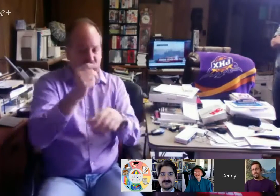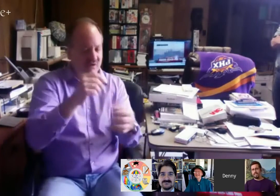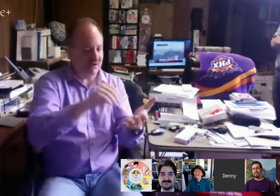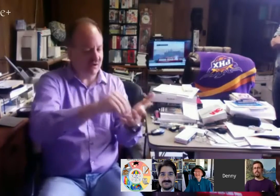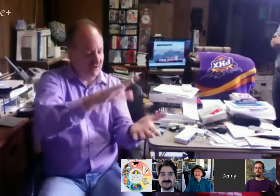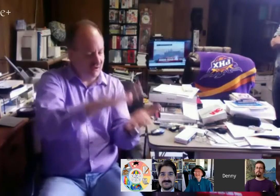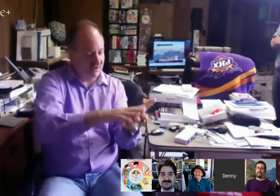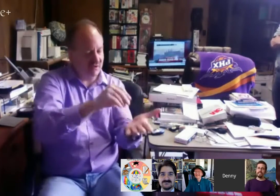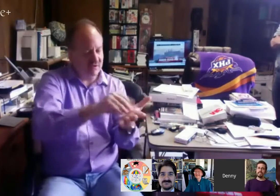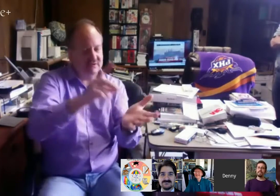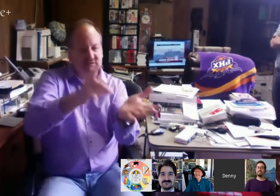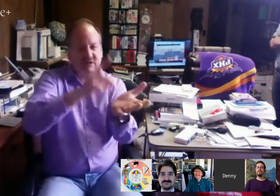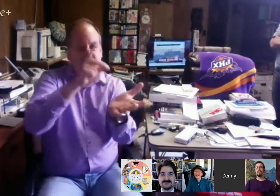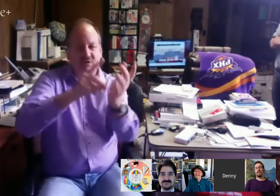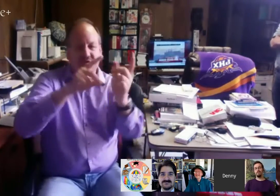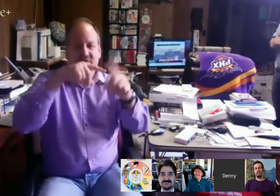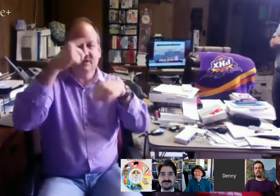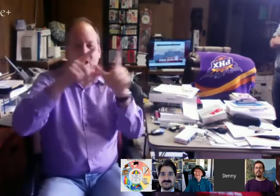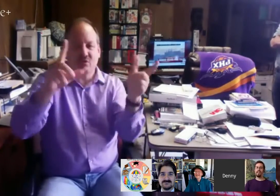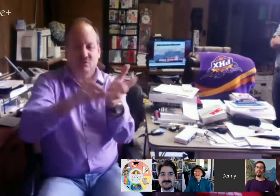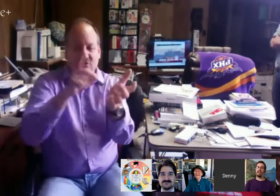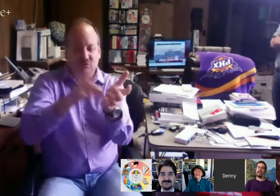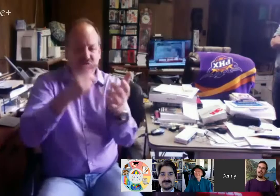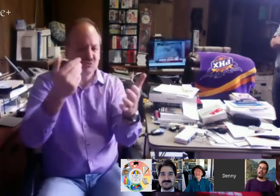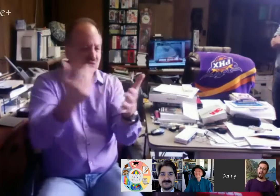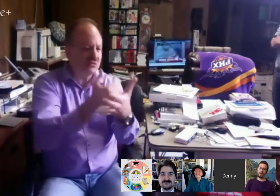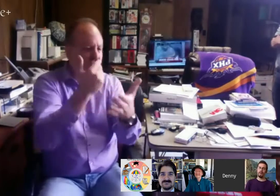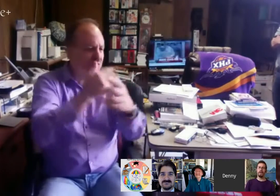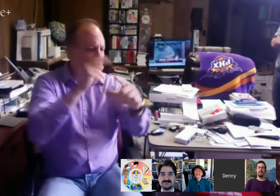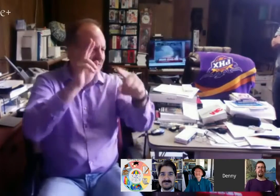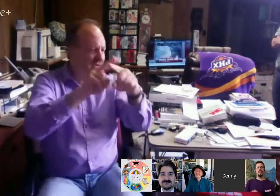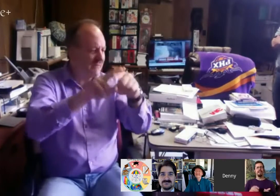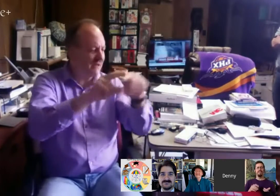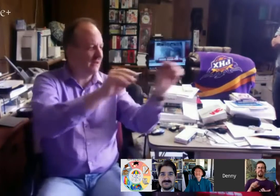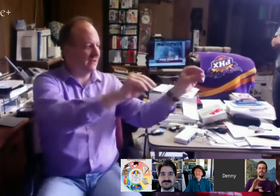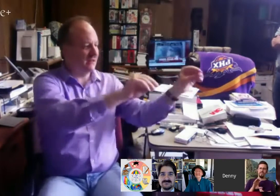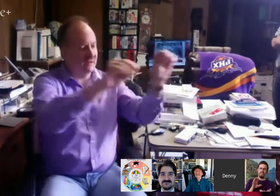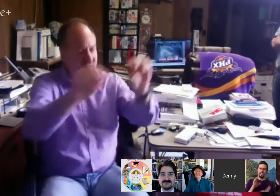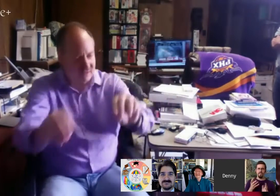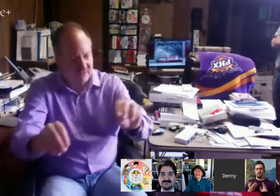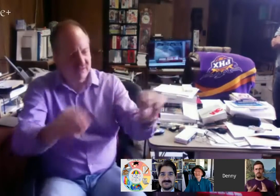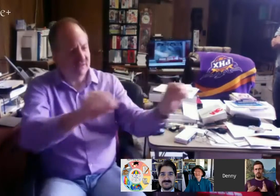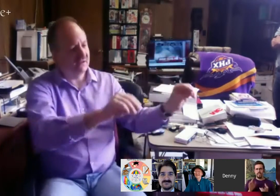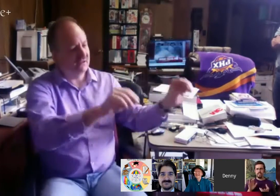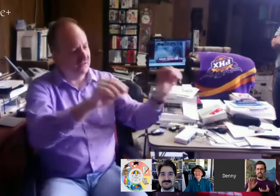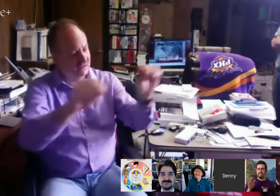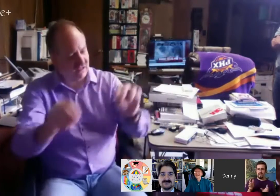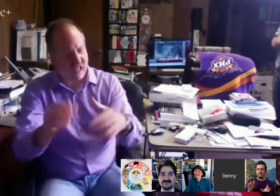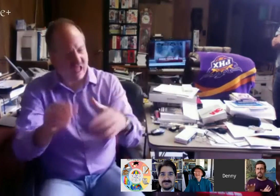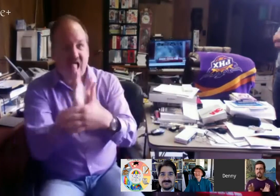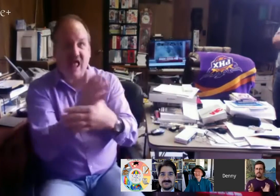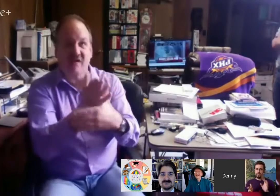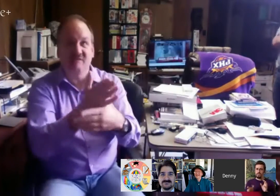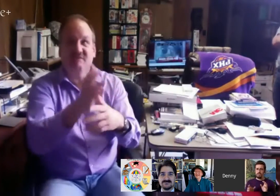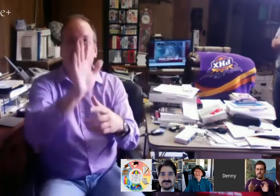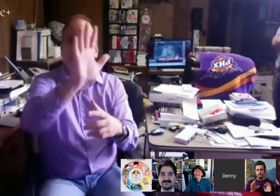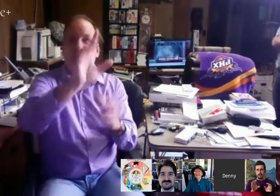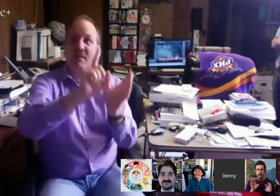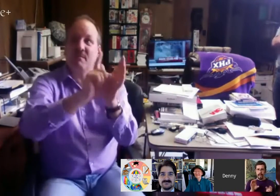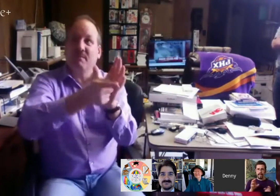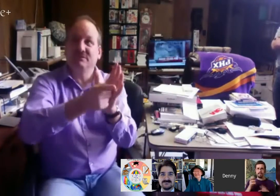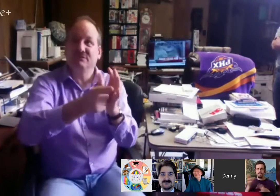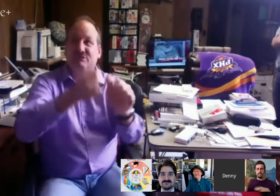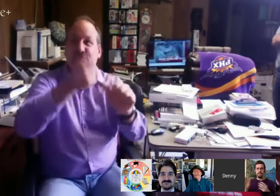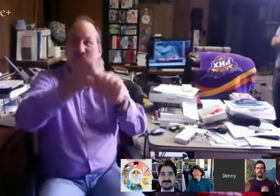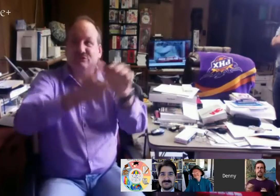you started teaching the basics of SignWriting and how the different rotations and everything for